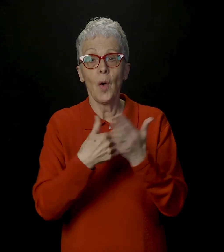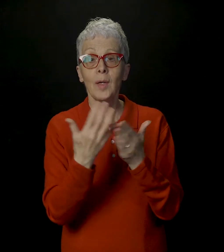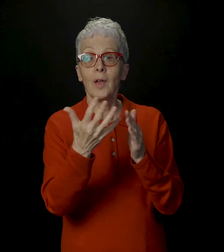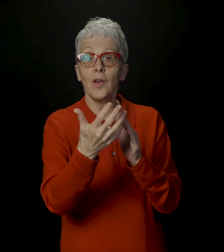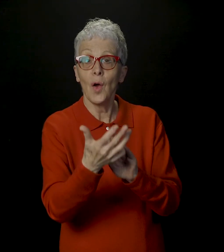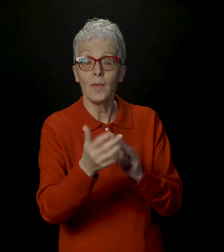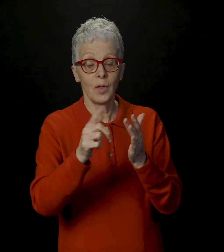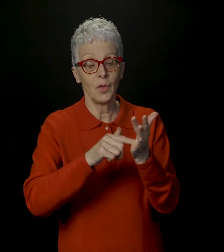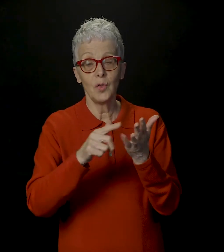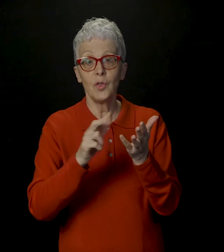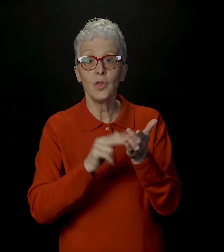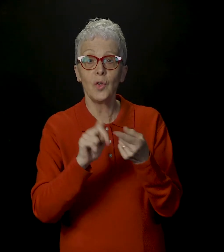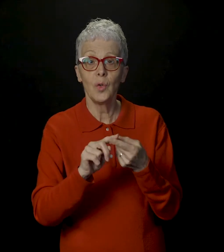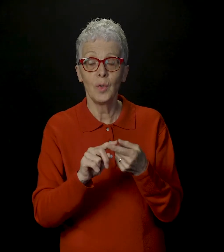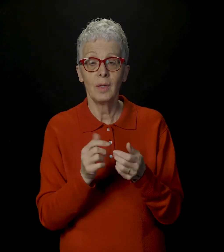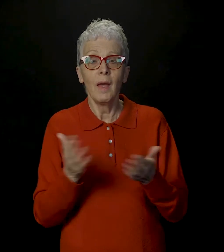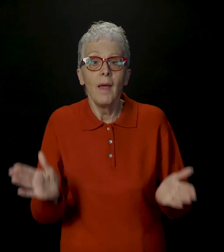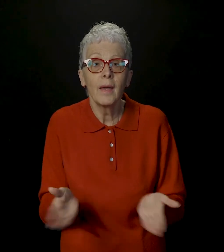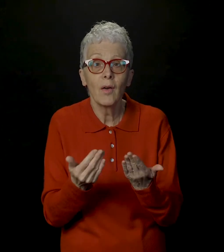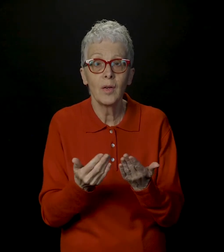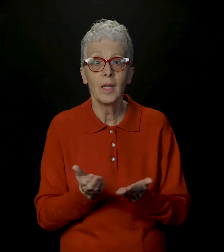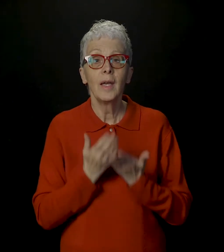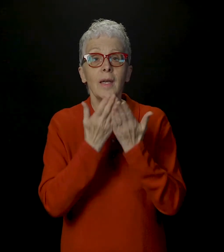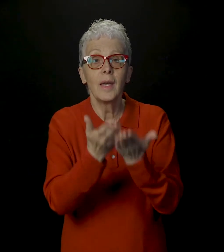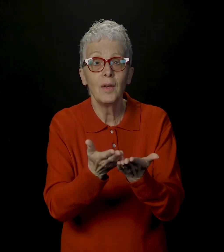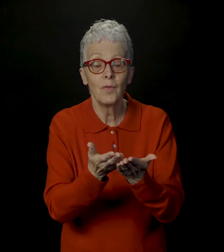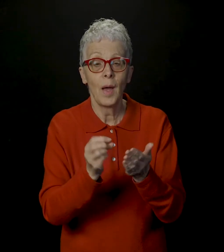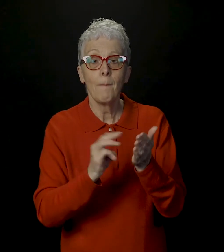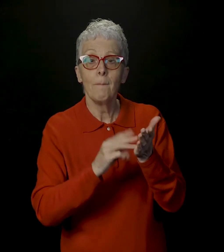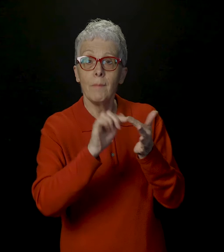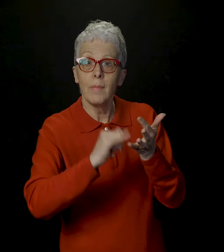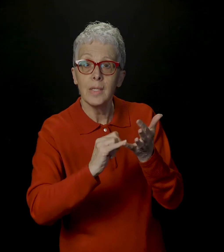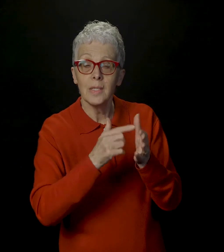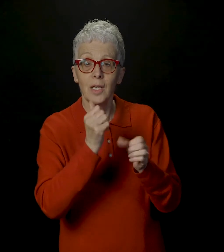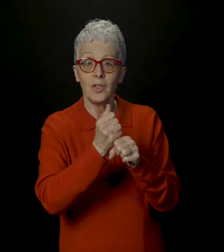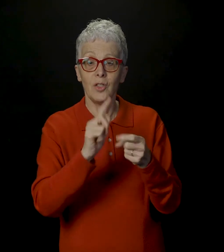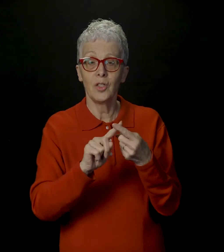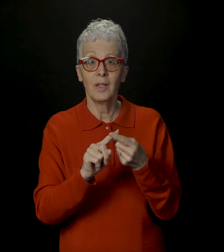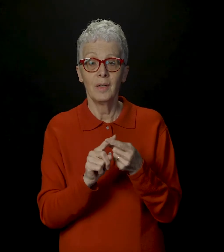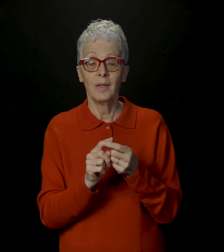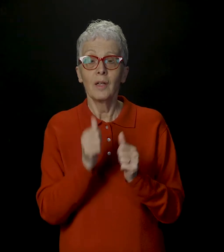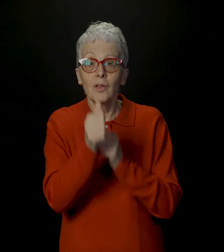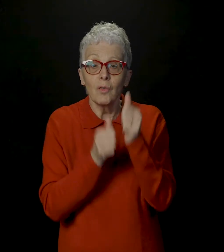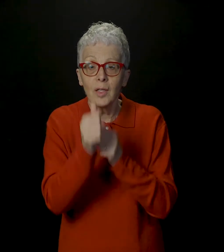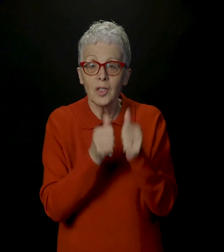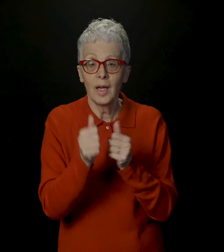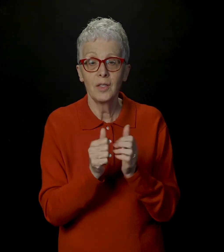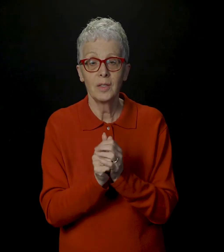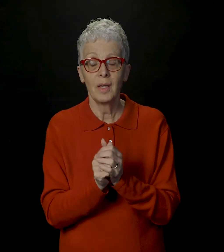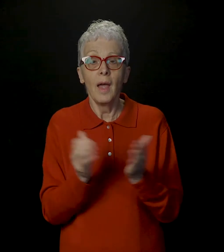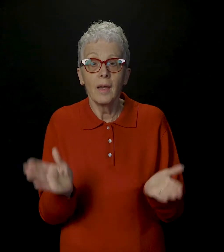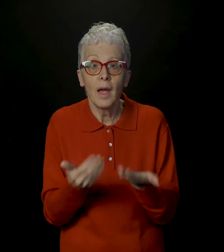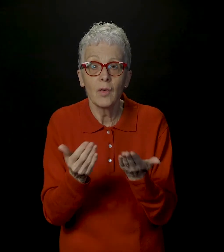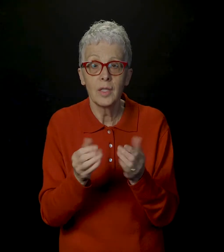so excited for those guys Want to encourage you Get around them Send them a message Cook them a meal Just bless them Buy them some baby Clothes Anything to just